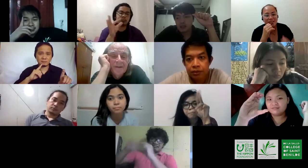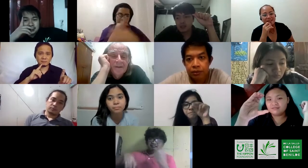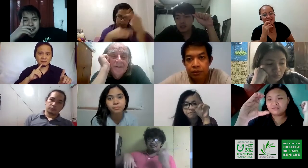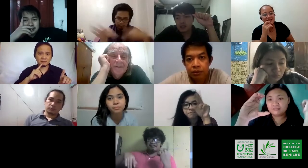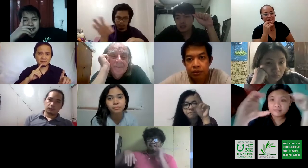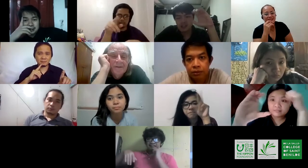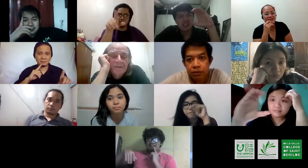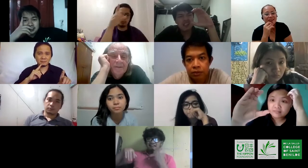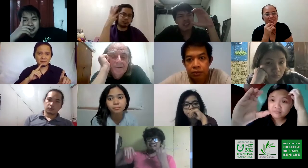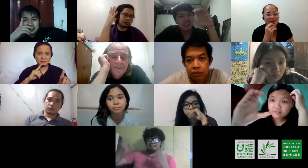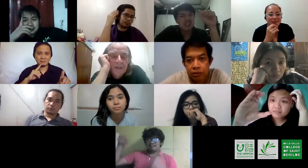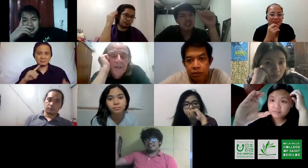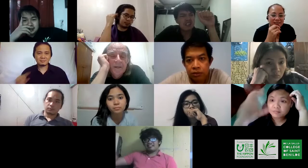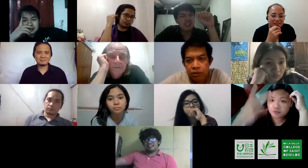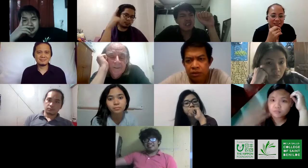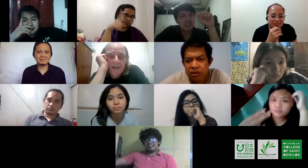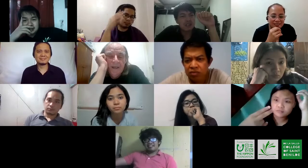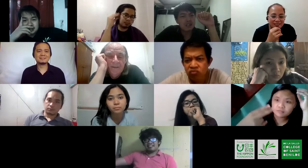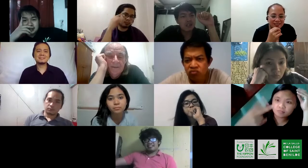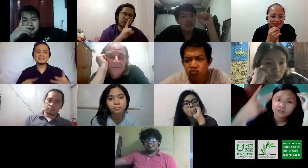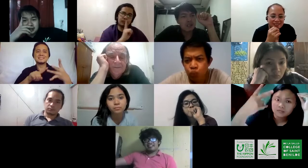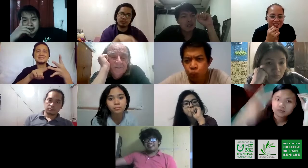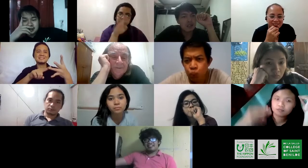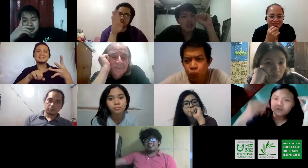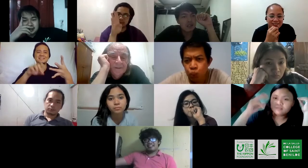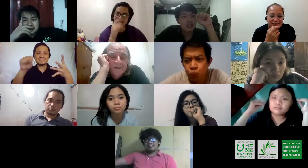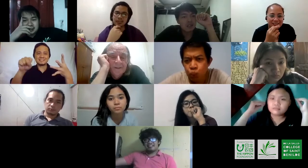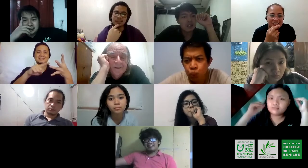Jasmine saying C. C, yes.